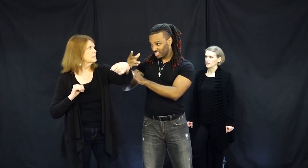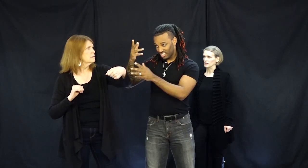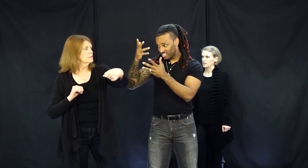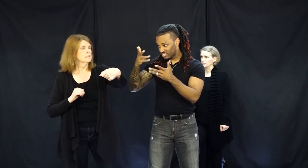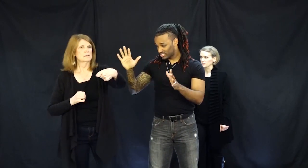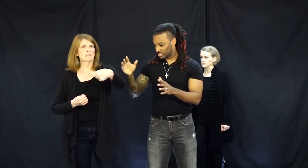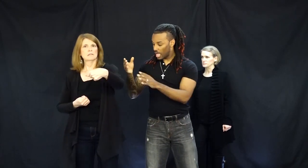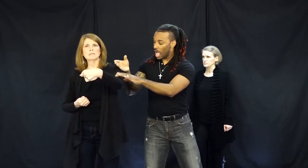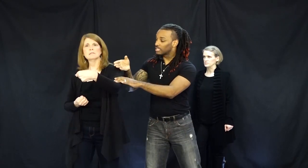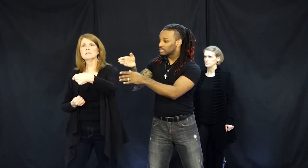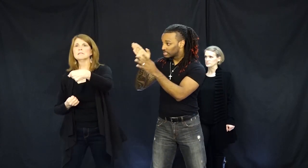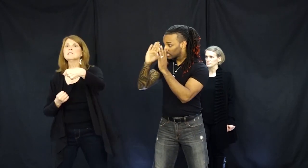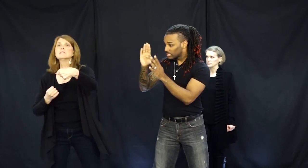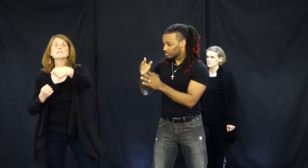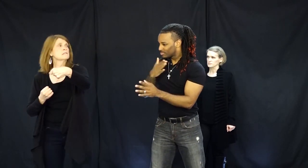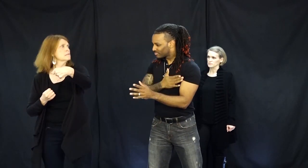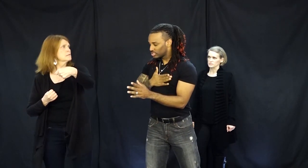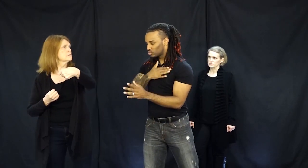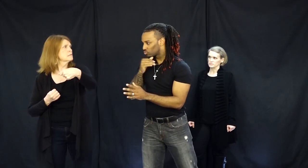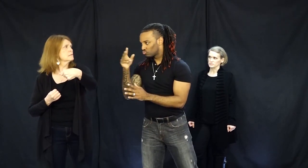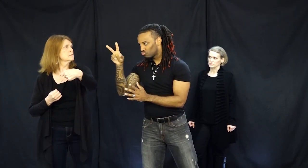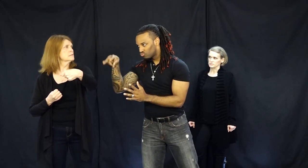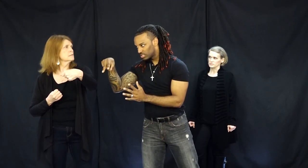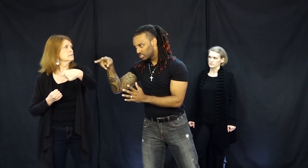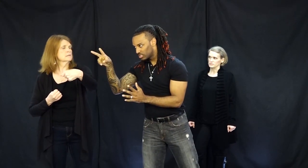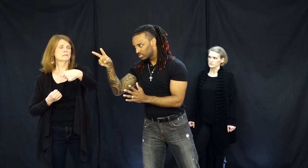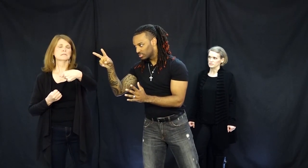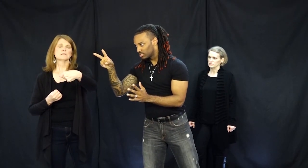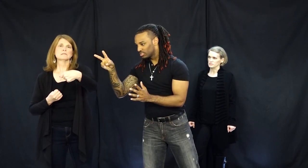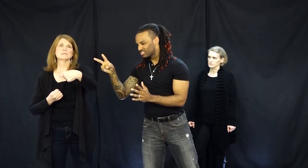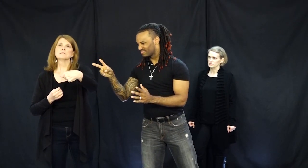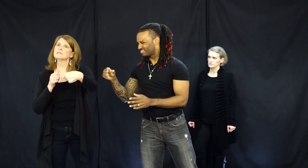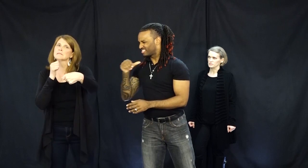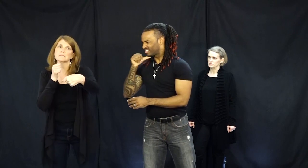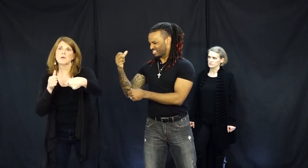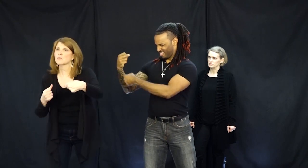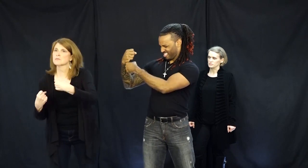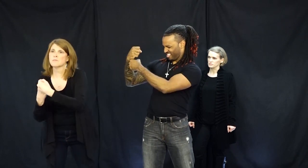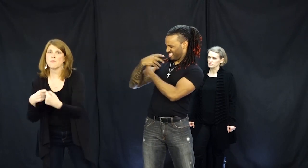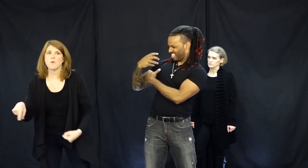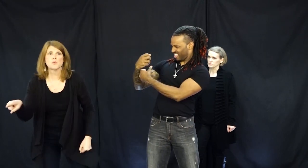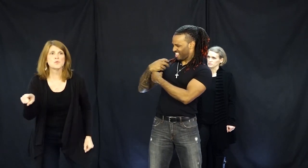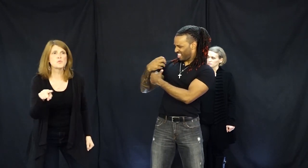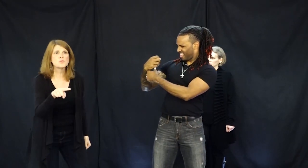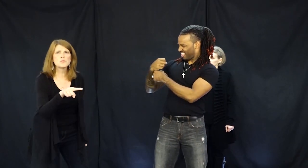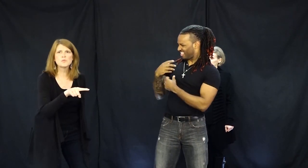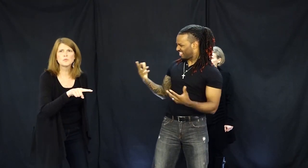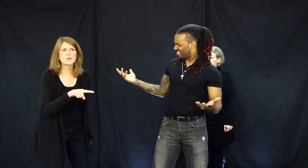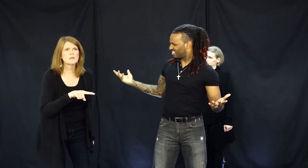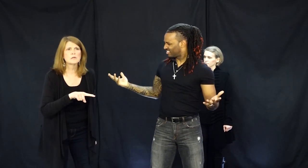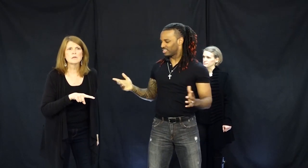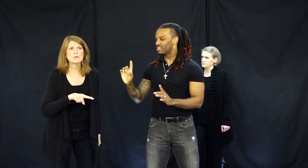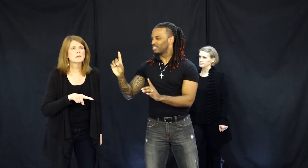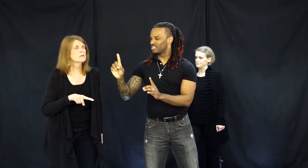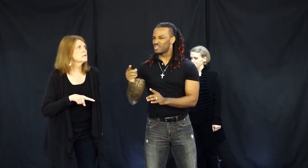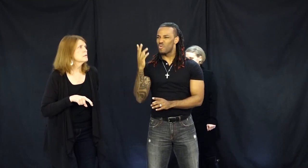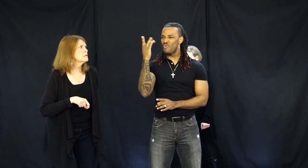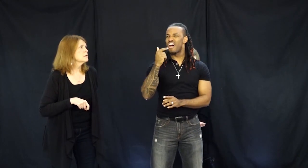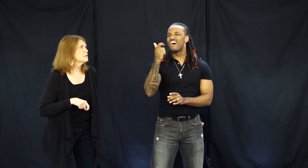gonna scream. Honestly, look at me, please don't read. not your interest. Don't modulate the key, then not debate with me. Why should